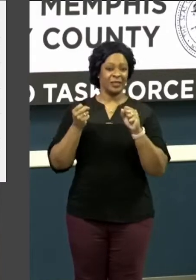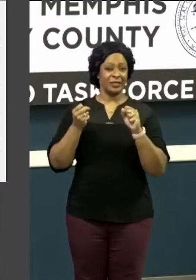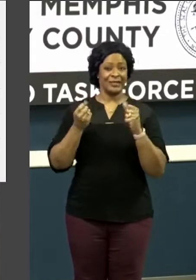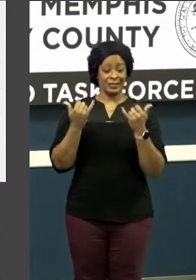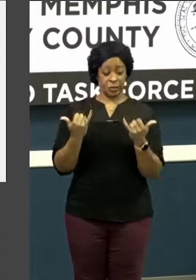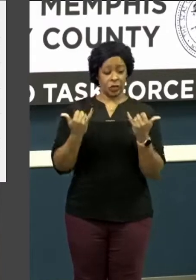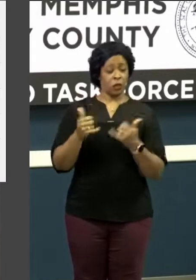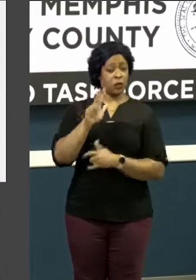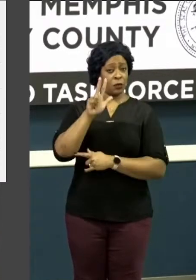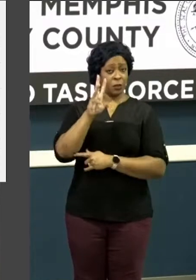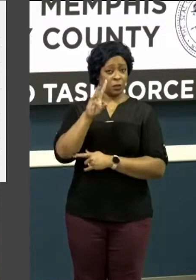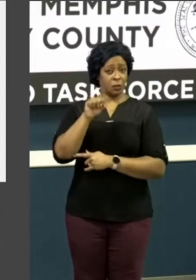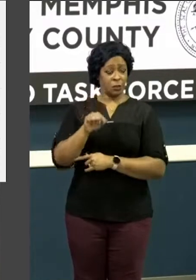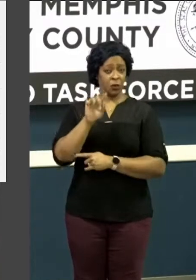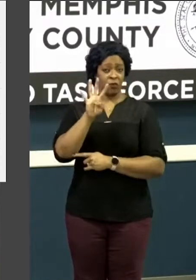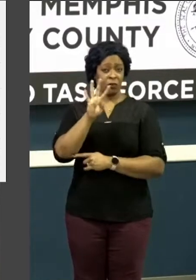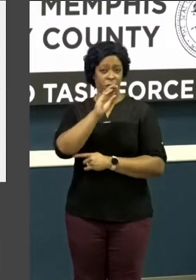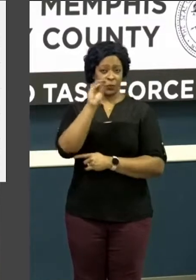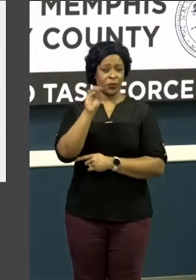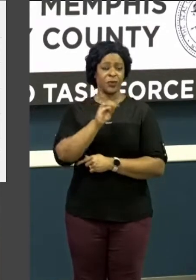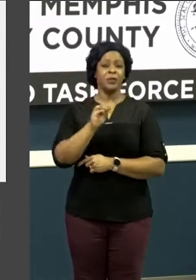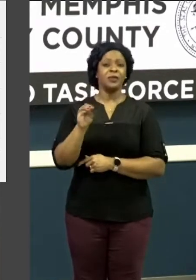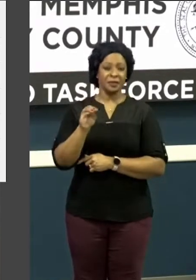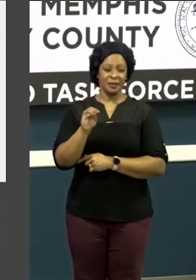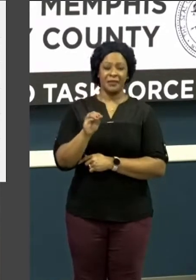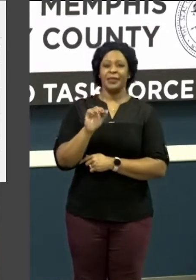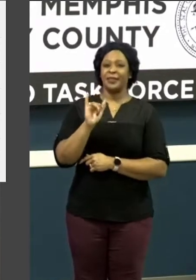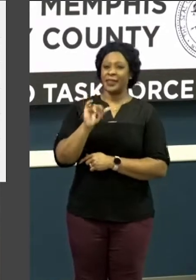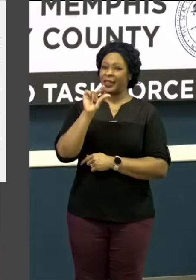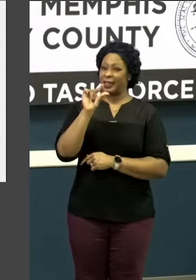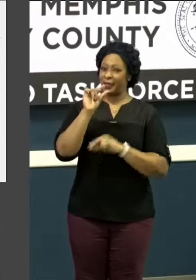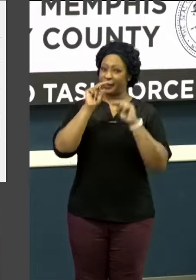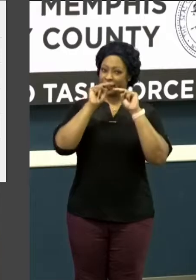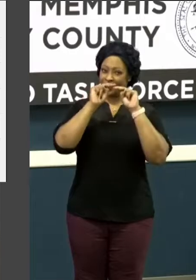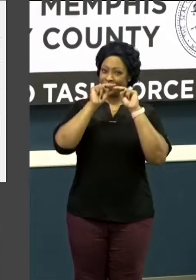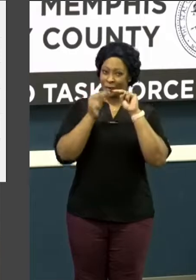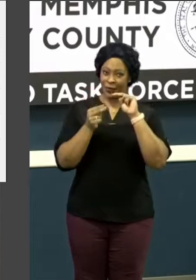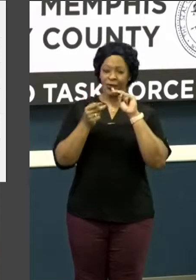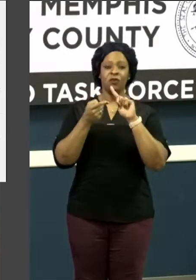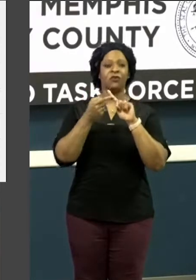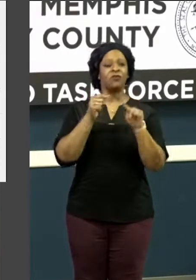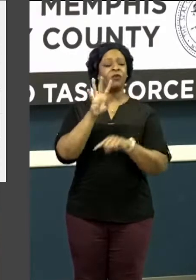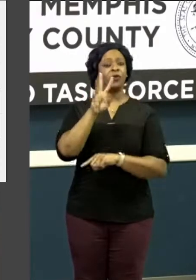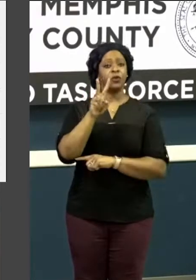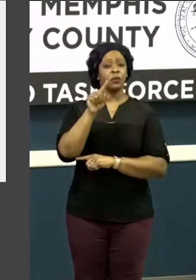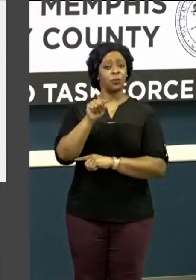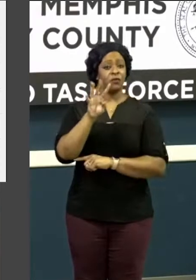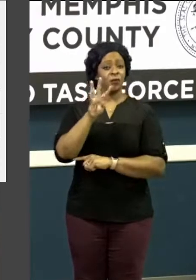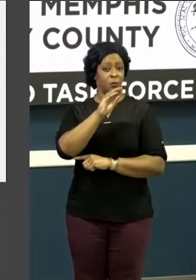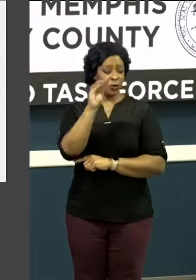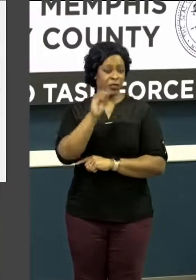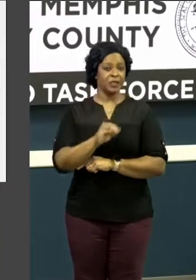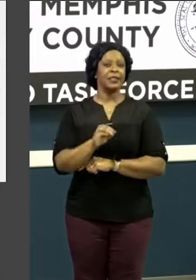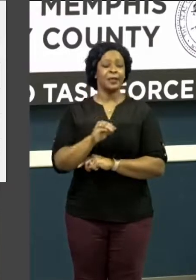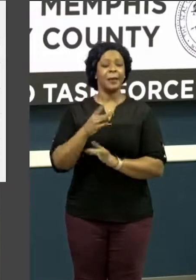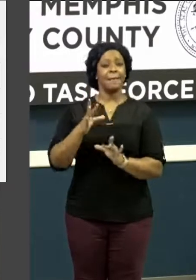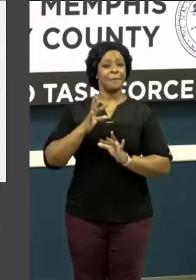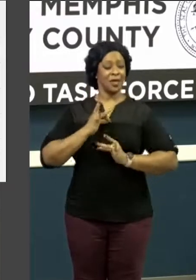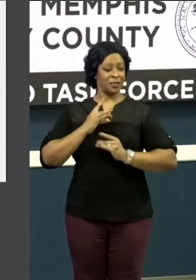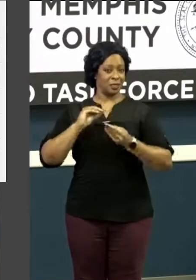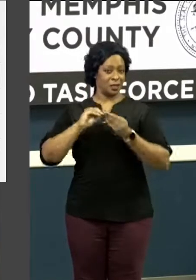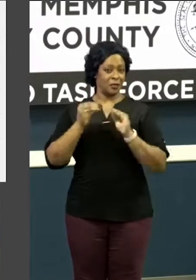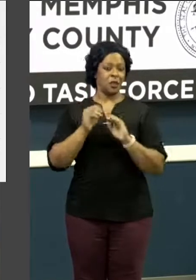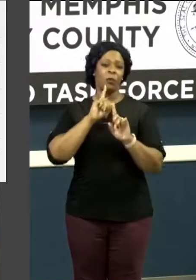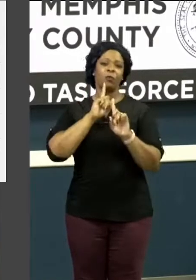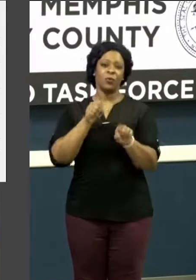at 36.6%, which is also a slight decrease from the 42.4% positivity rate